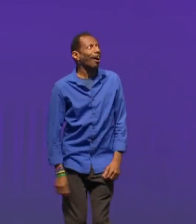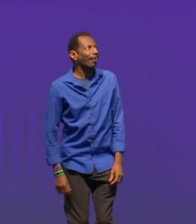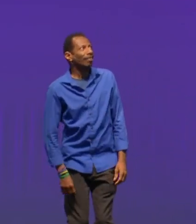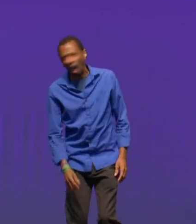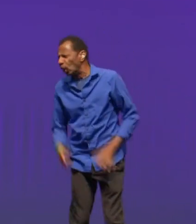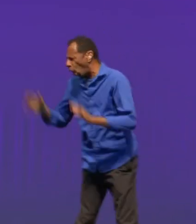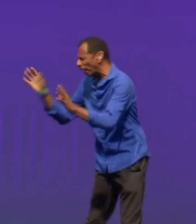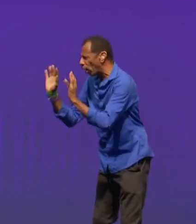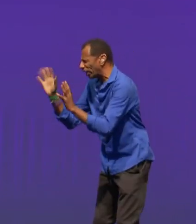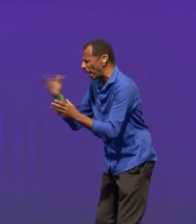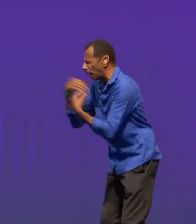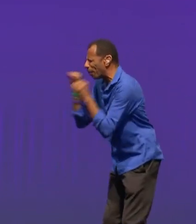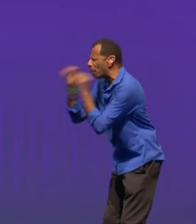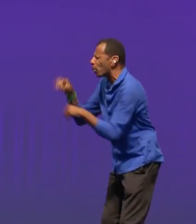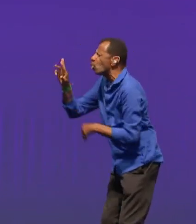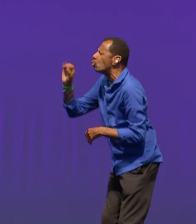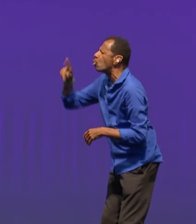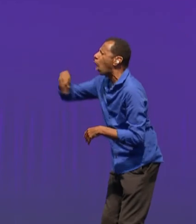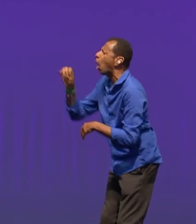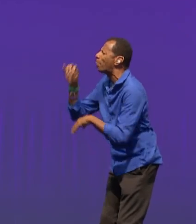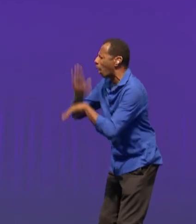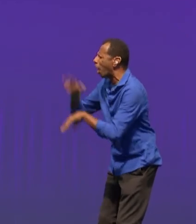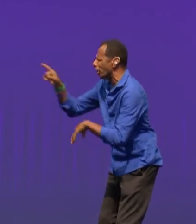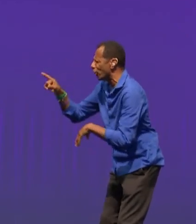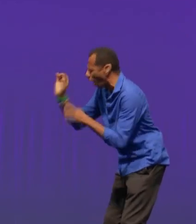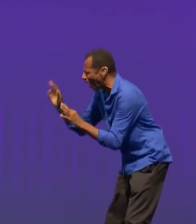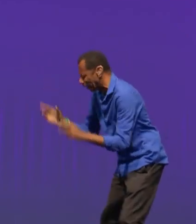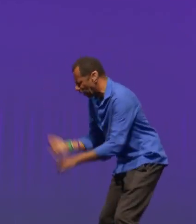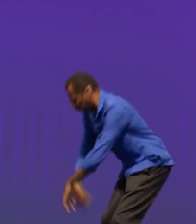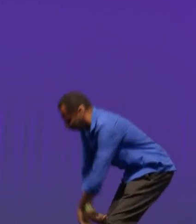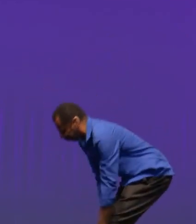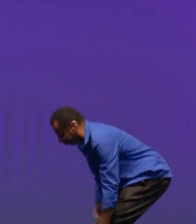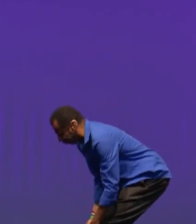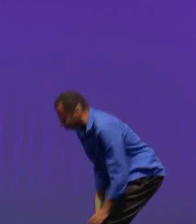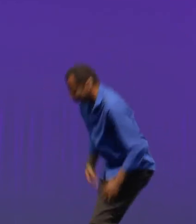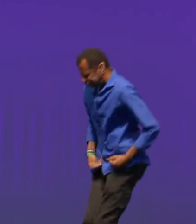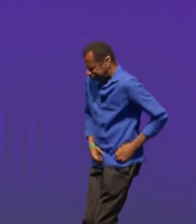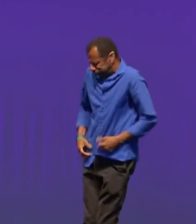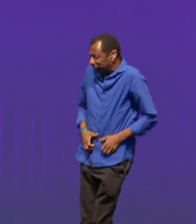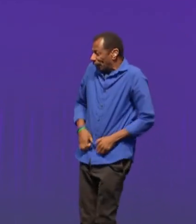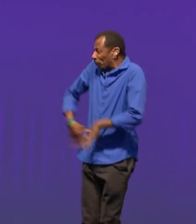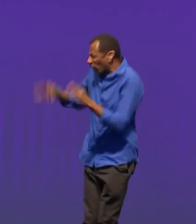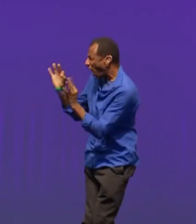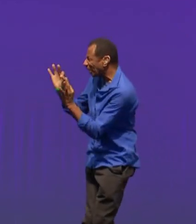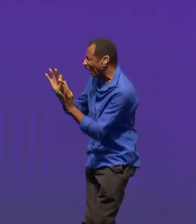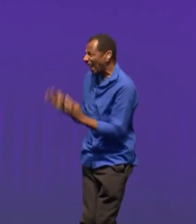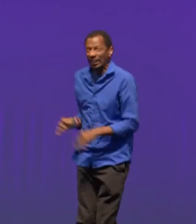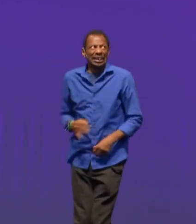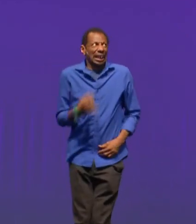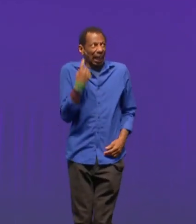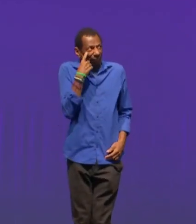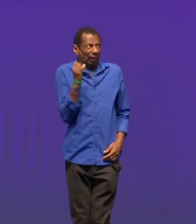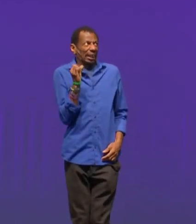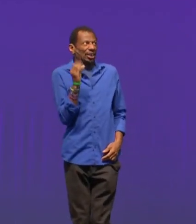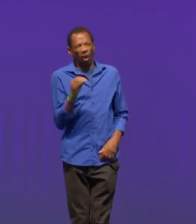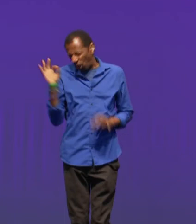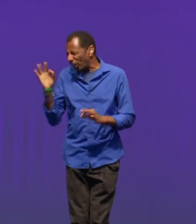Yeah. Okay. Let me put rope on you. All right. You like that? I think so. Okay,